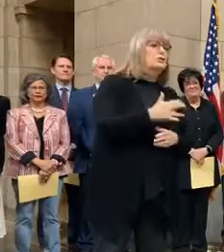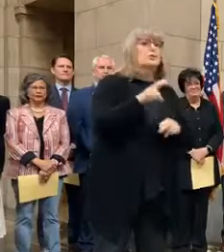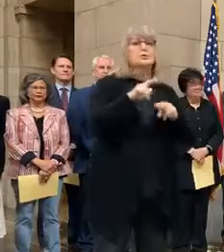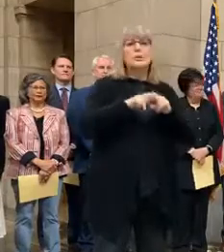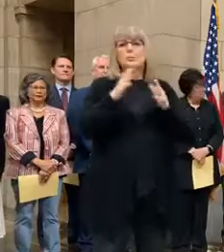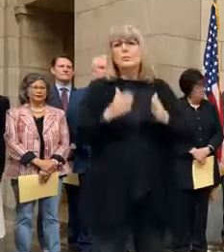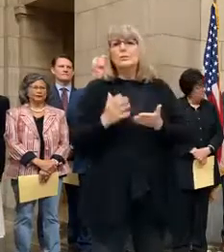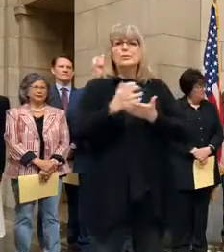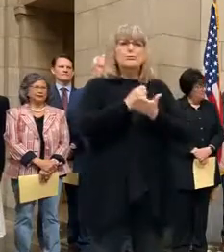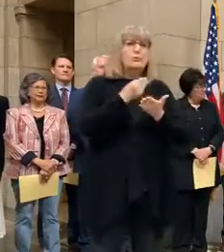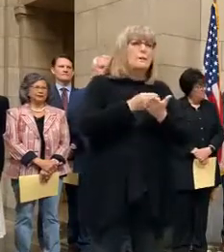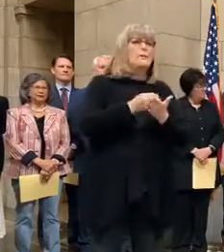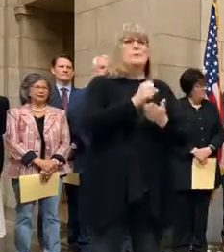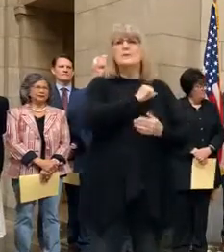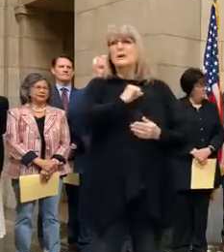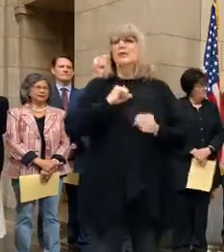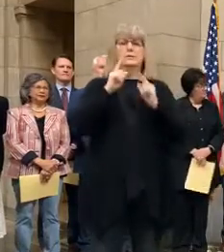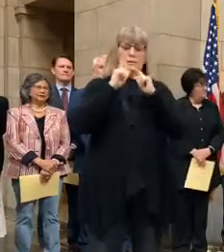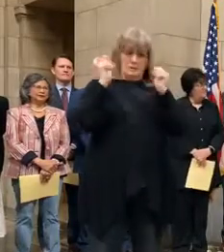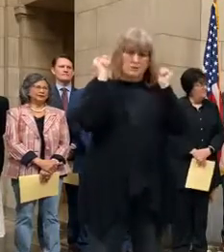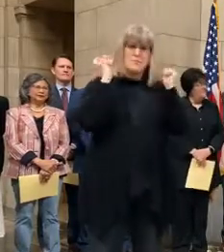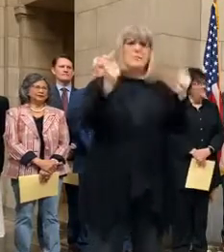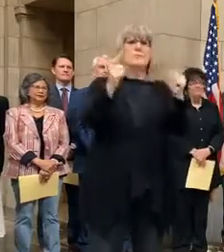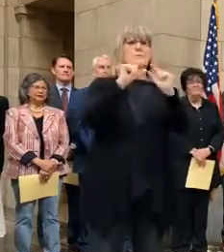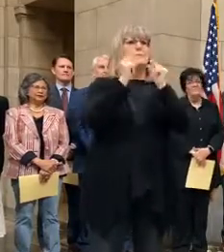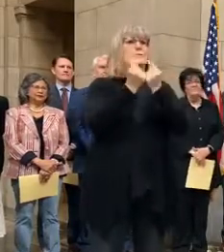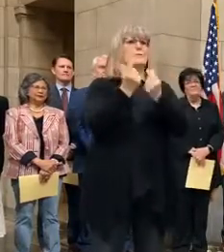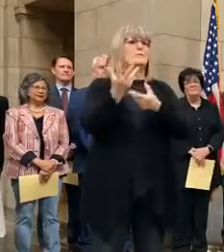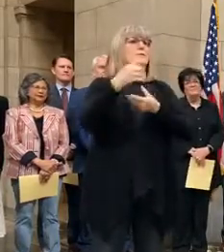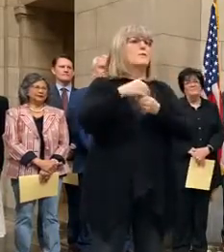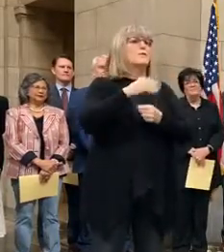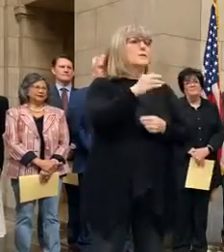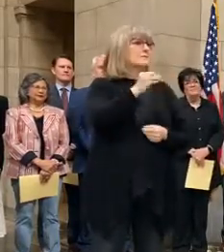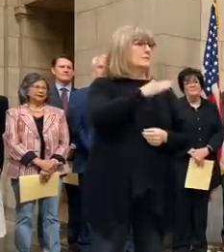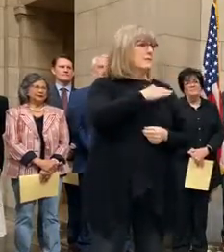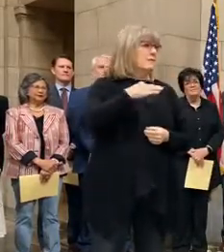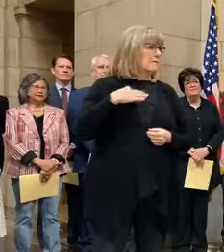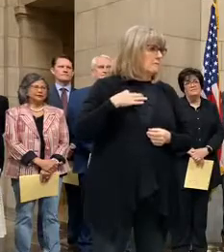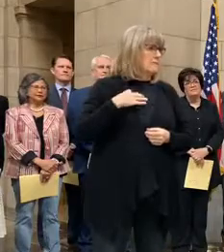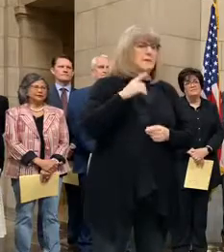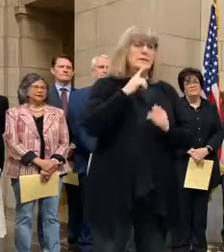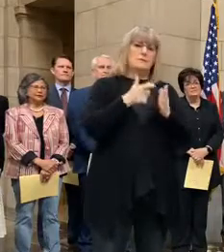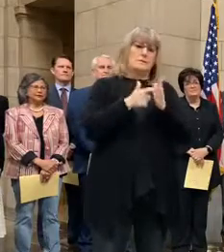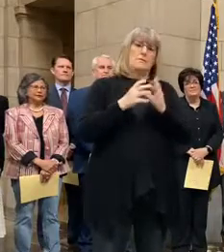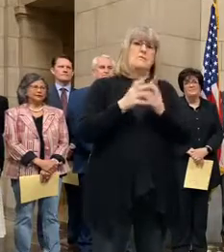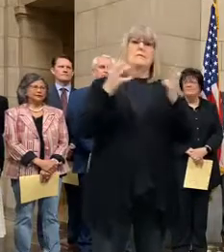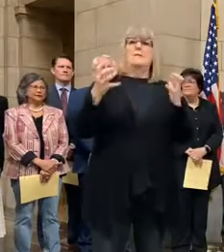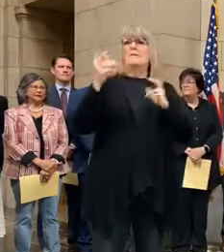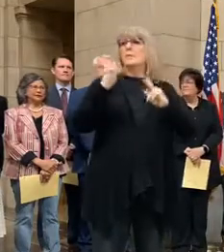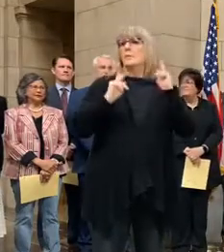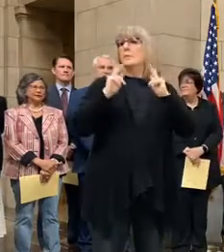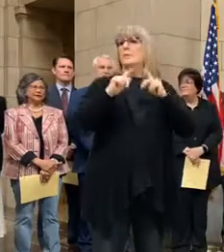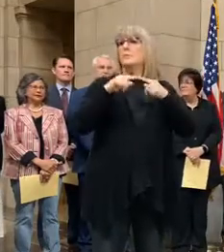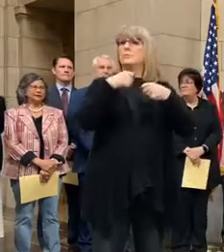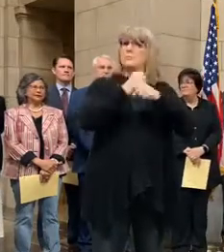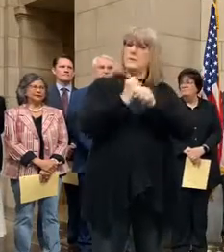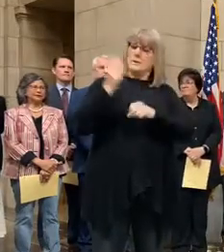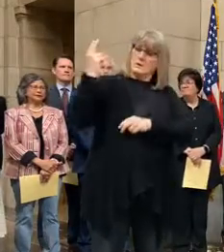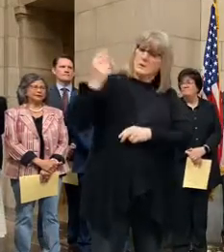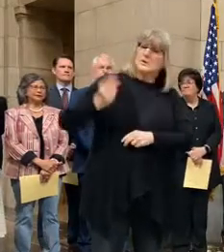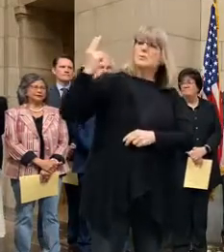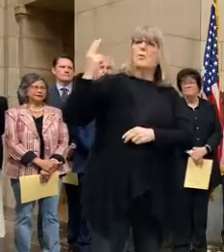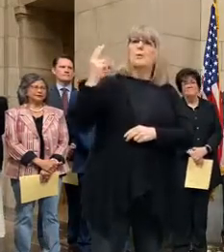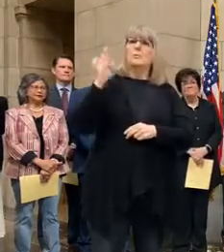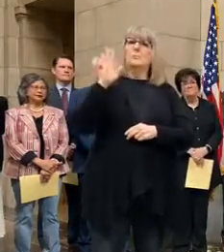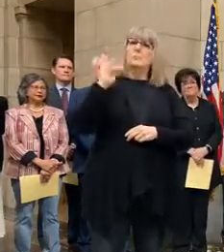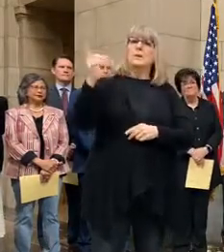Chair Linehan, the Senators, all the groups that were involved, all the staff that was involved. It takes a lot of folks to make a historic